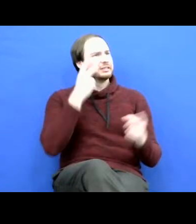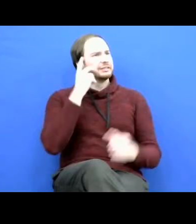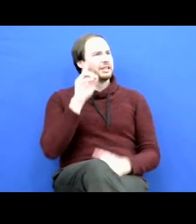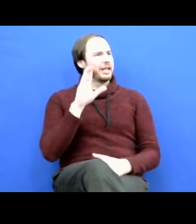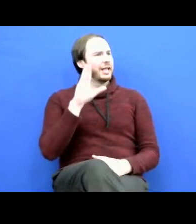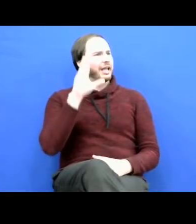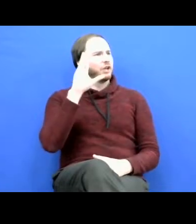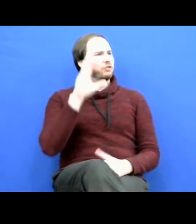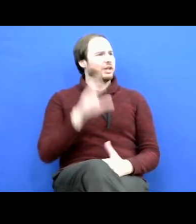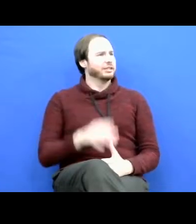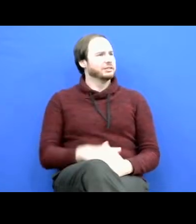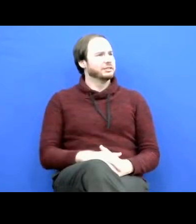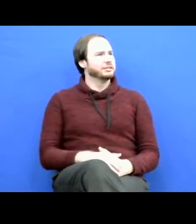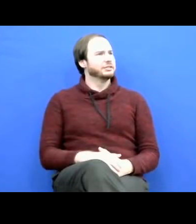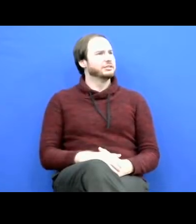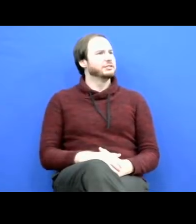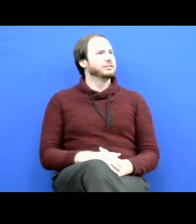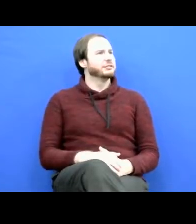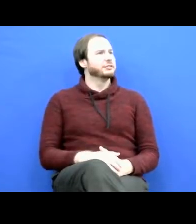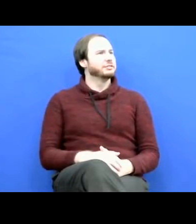Sure.